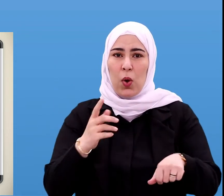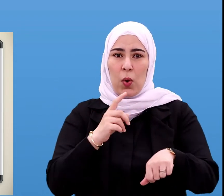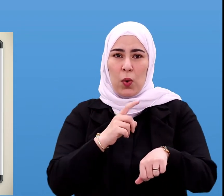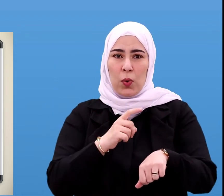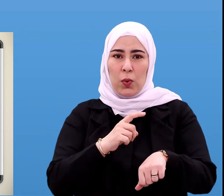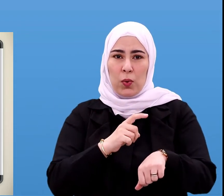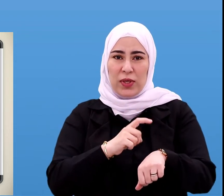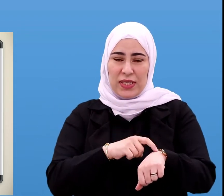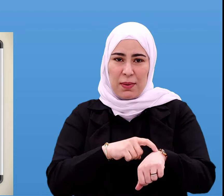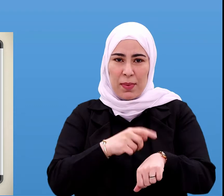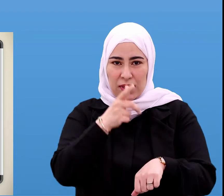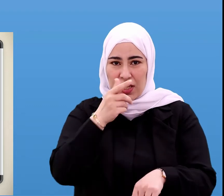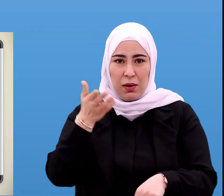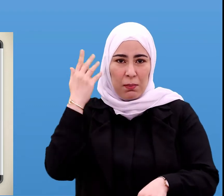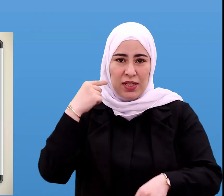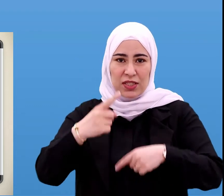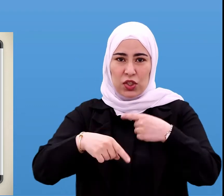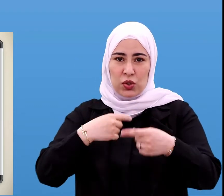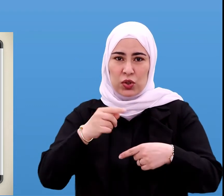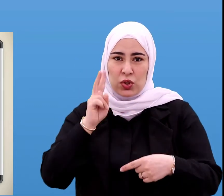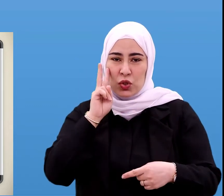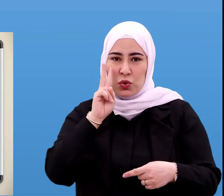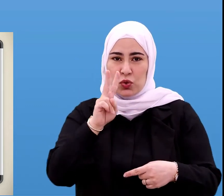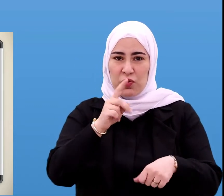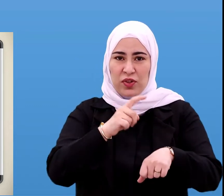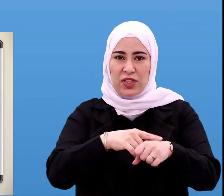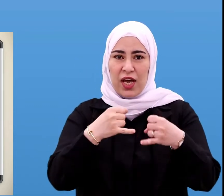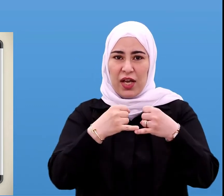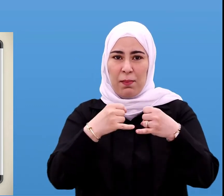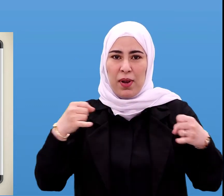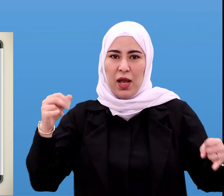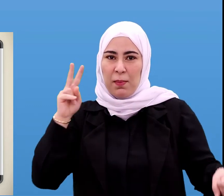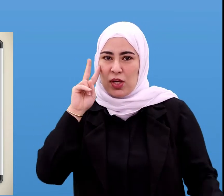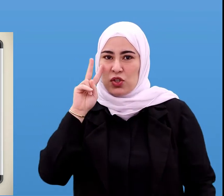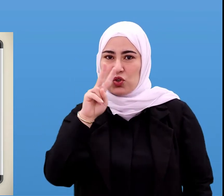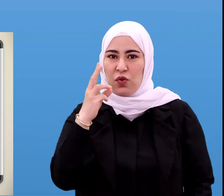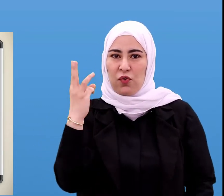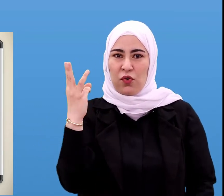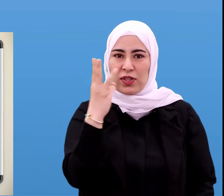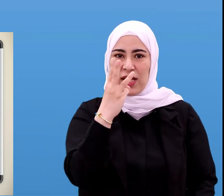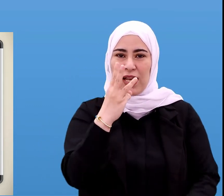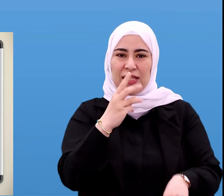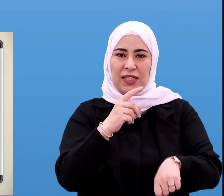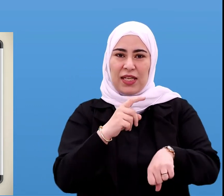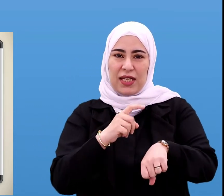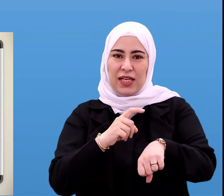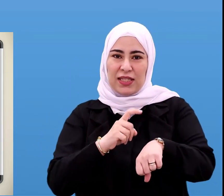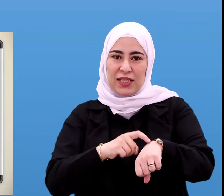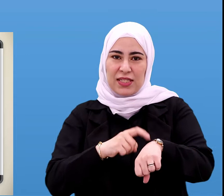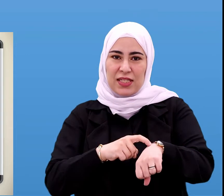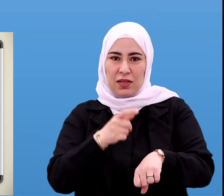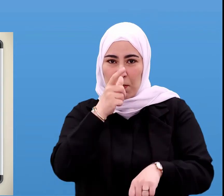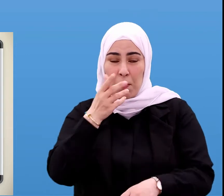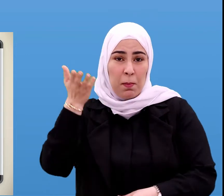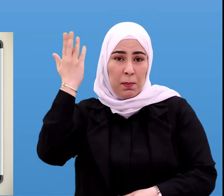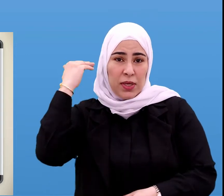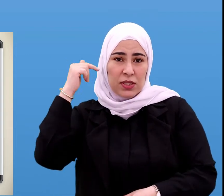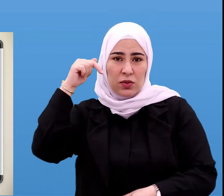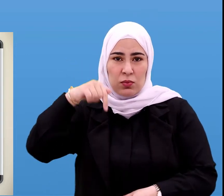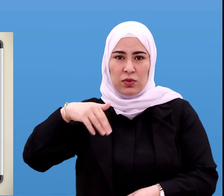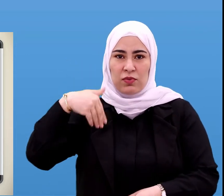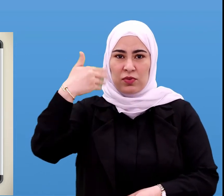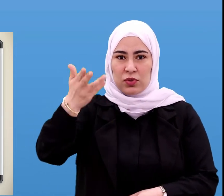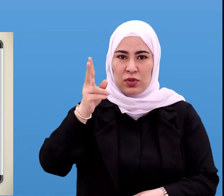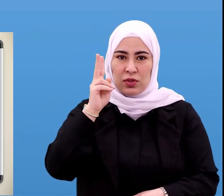see 3 tenses: the past, the present, and the future. Let's read the sentences together. I